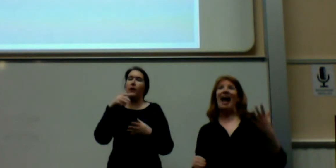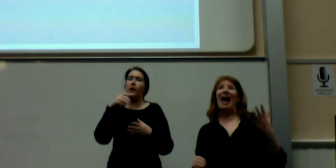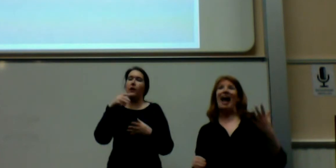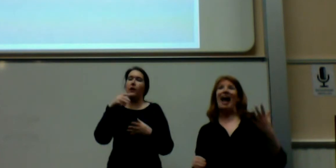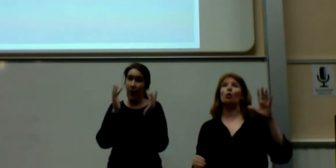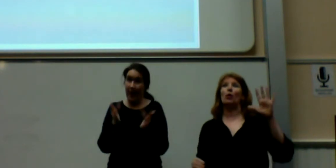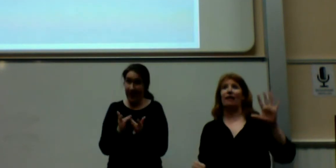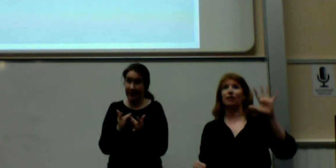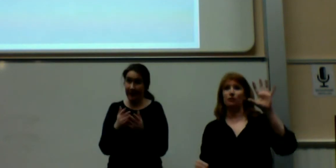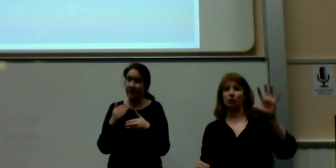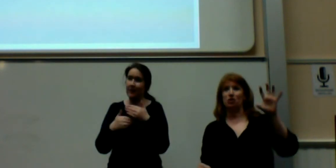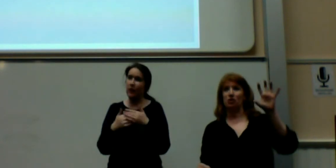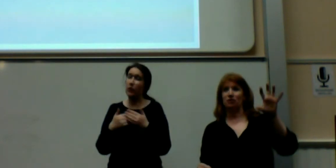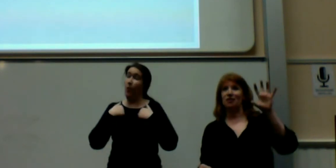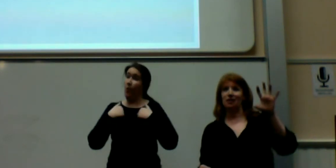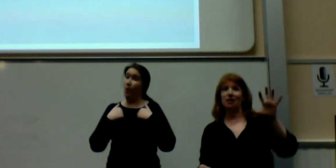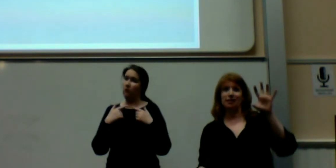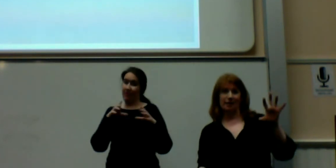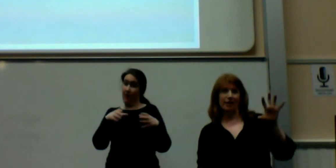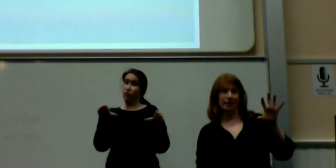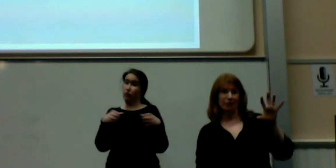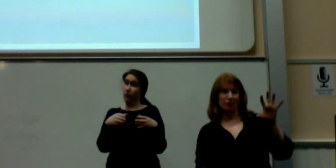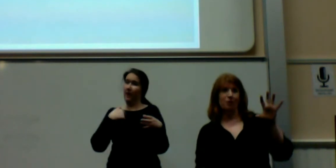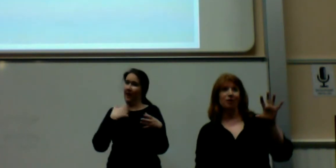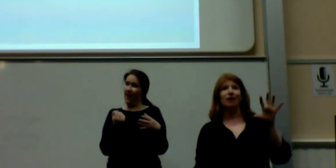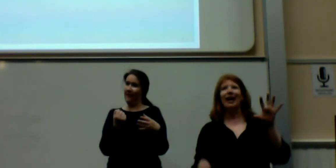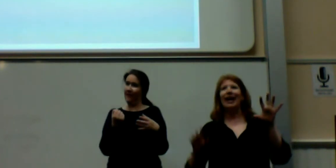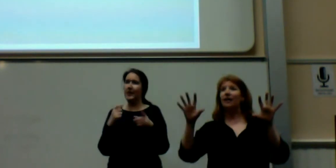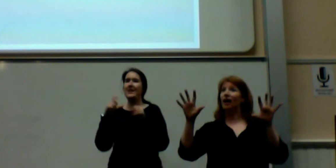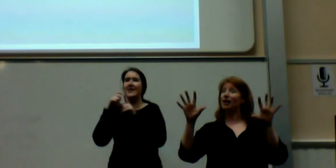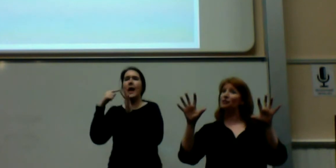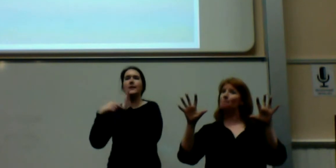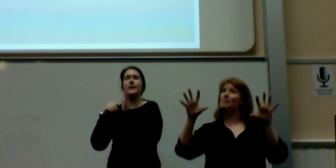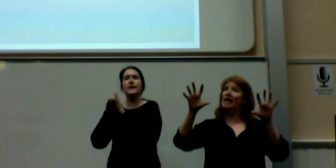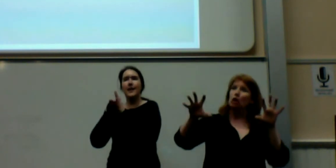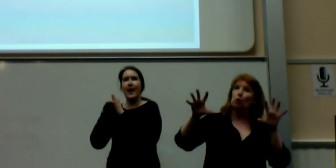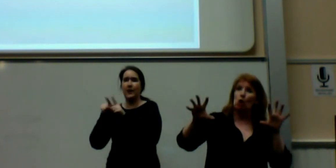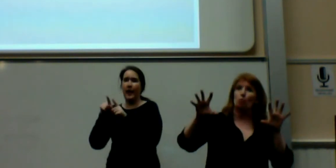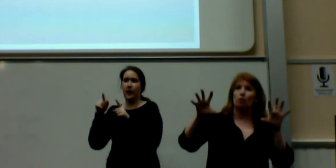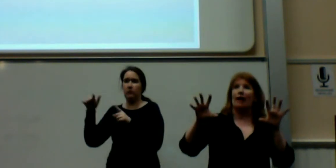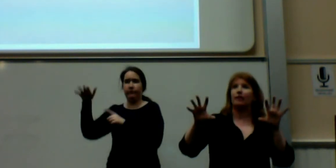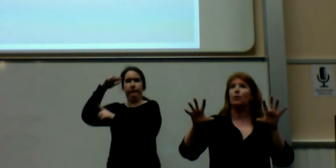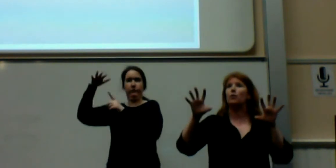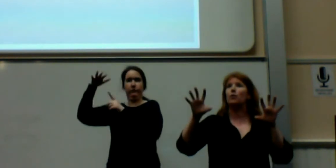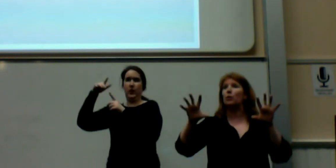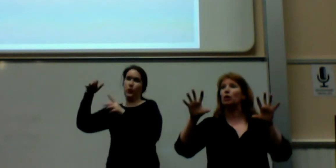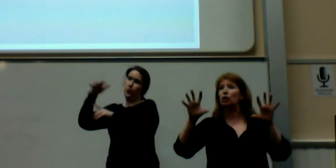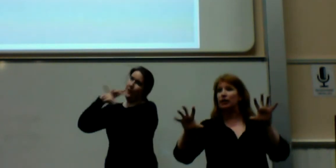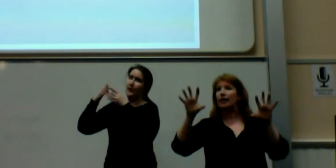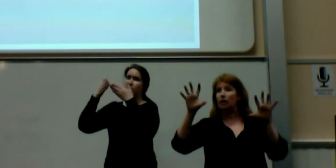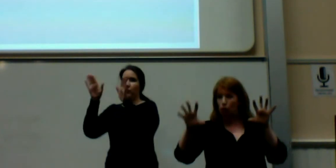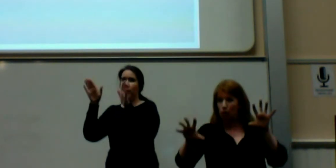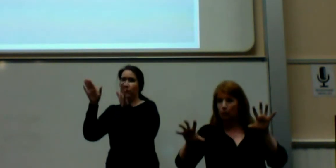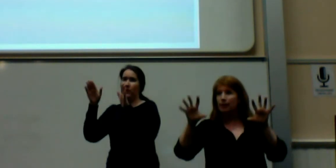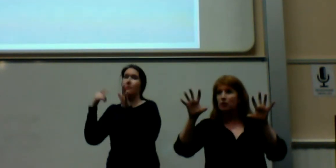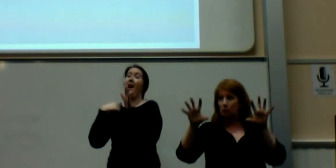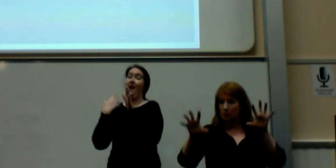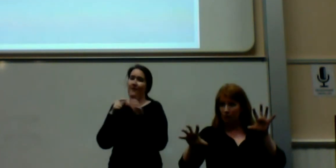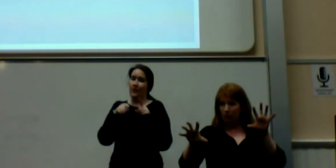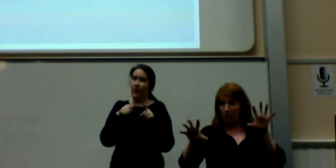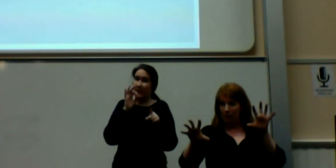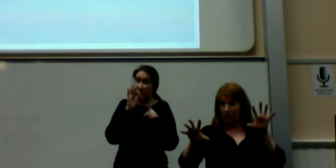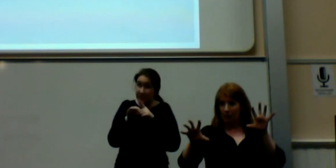of a macro morality version of the DIT, if you will, I had kind of a micro morality where they were looking at